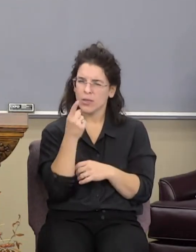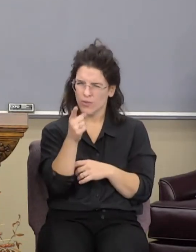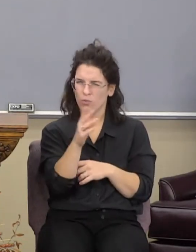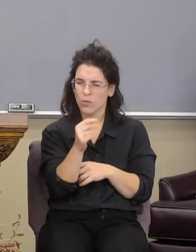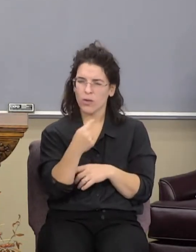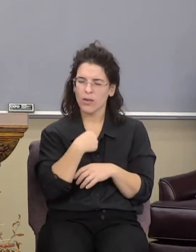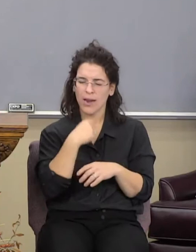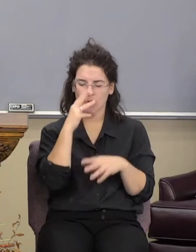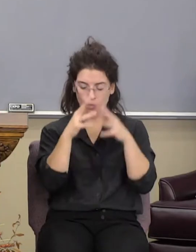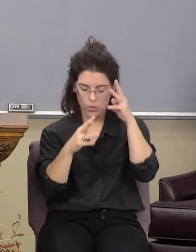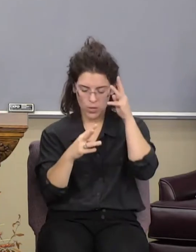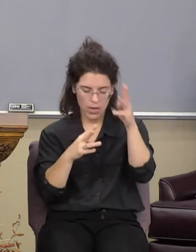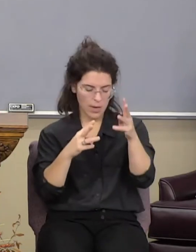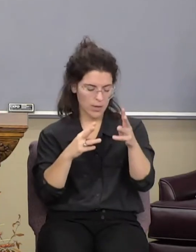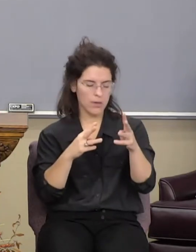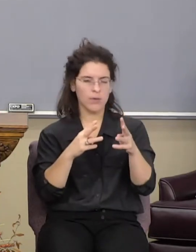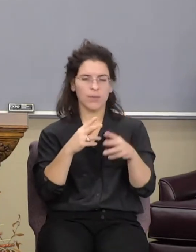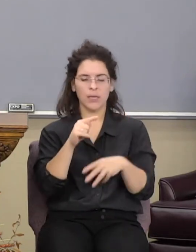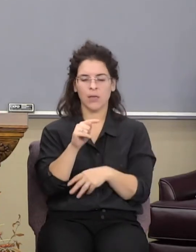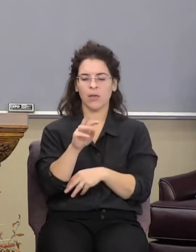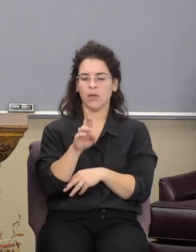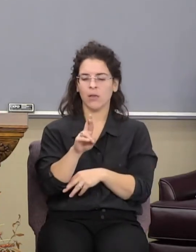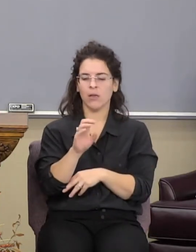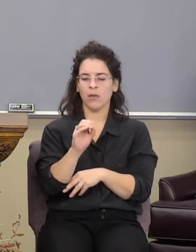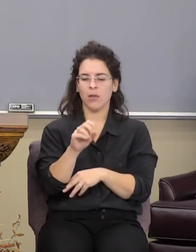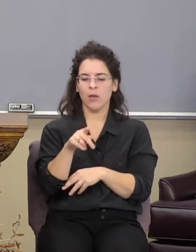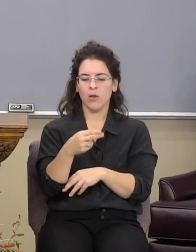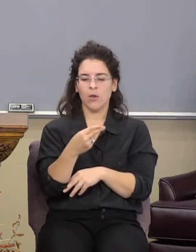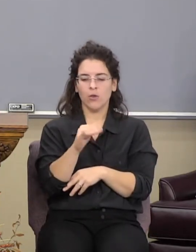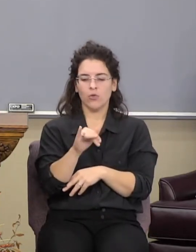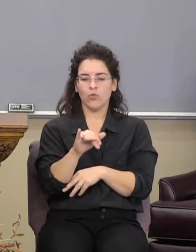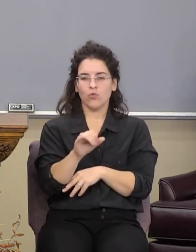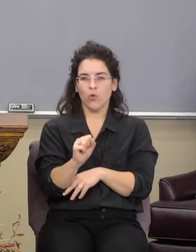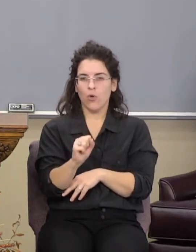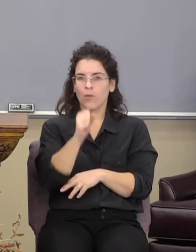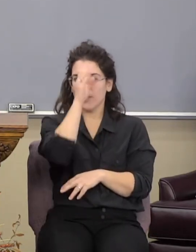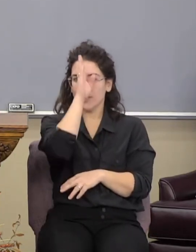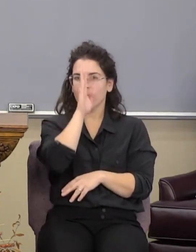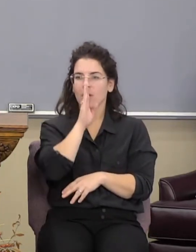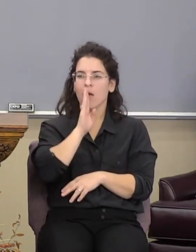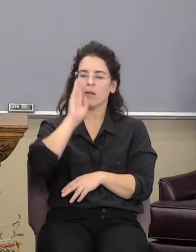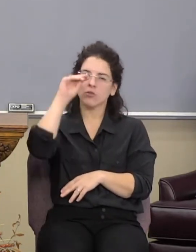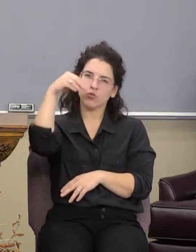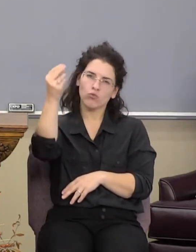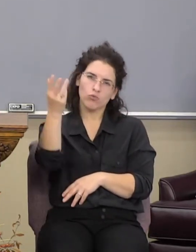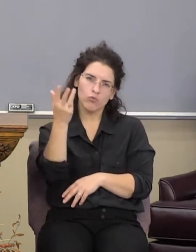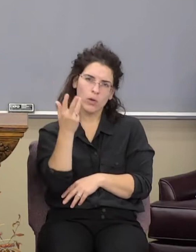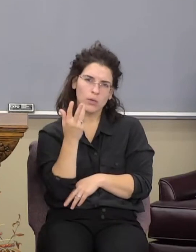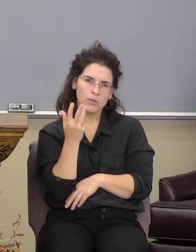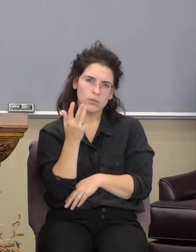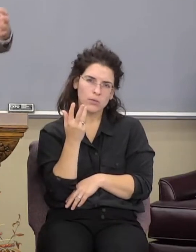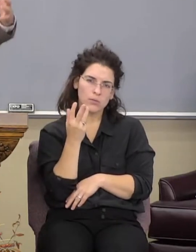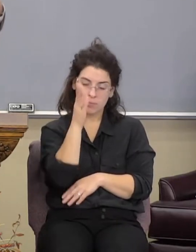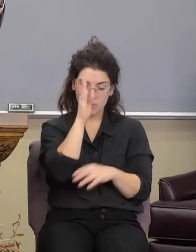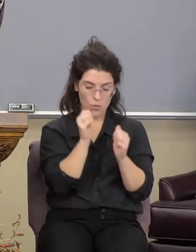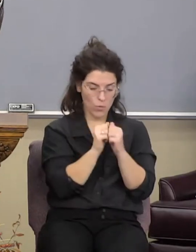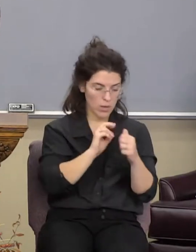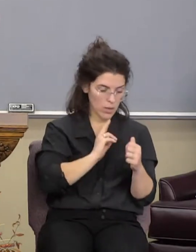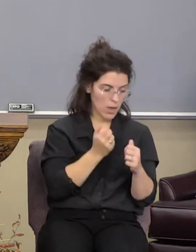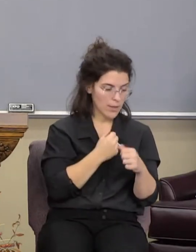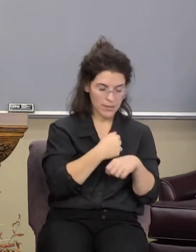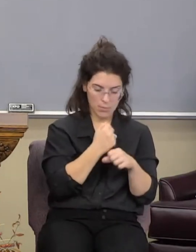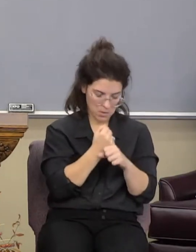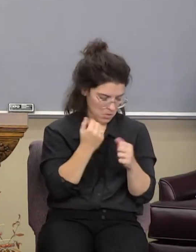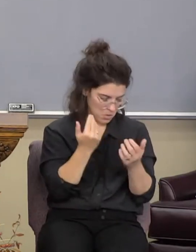I are created to be the trophies of God's grace. You know what God's doing with us as He's forming this